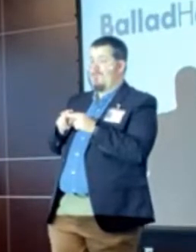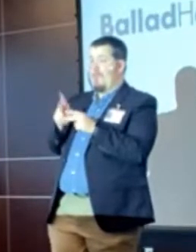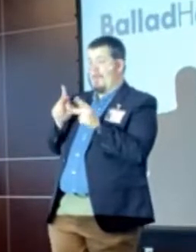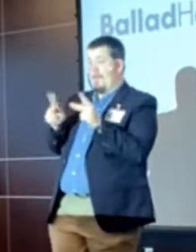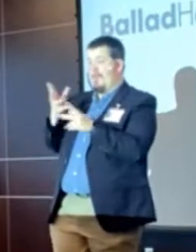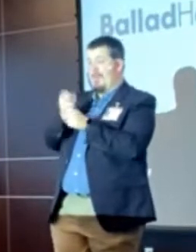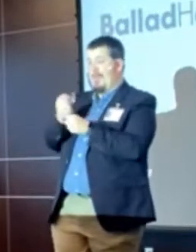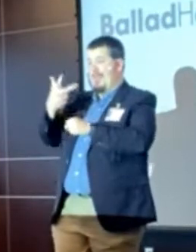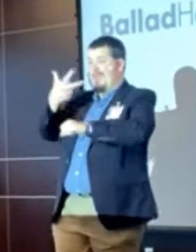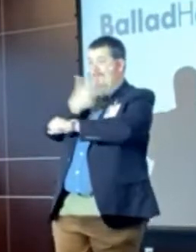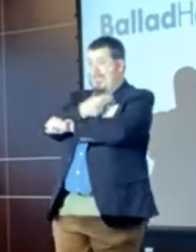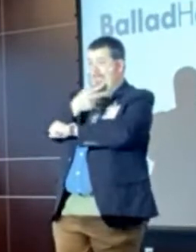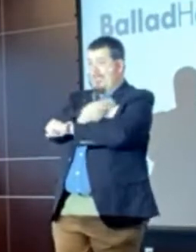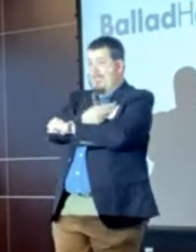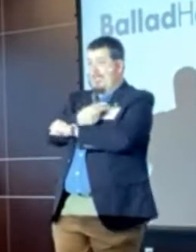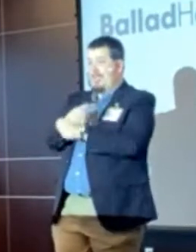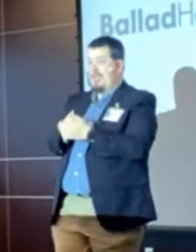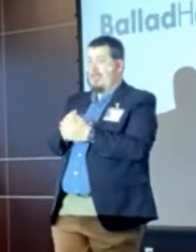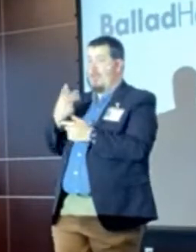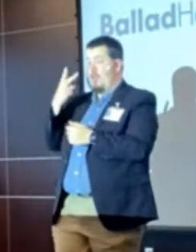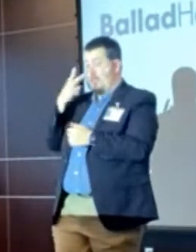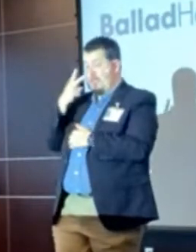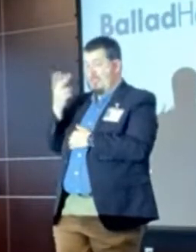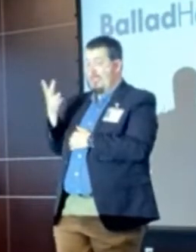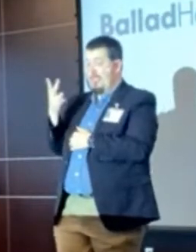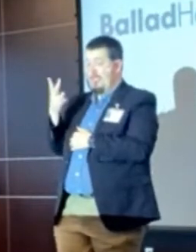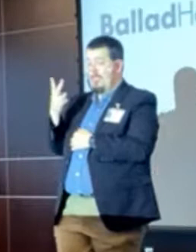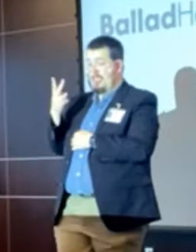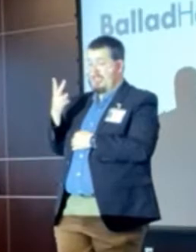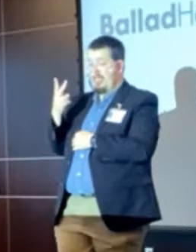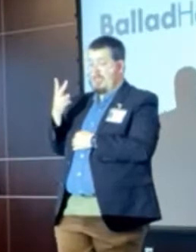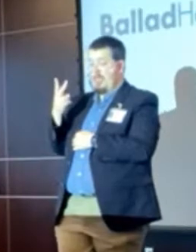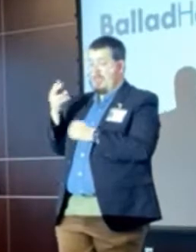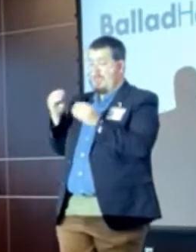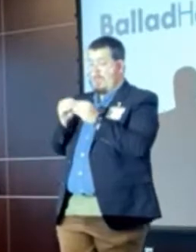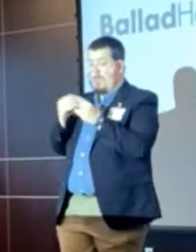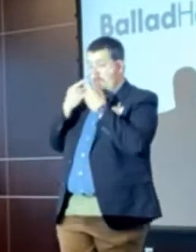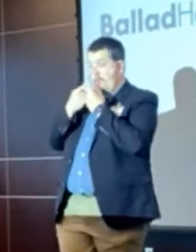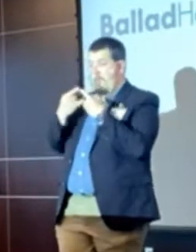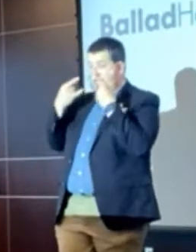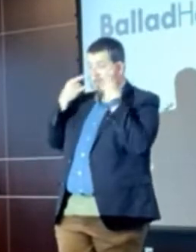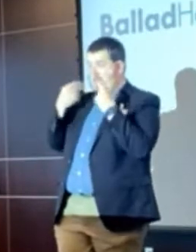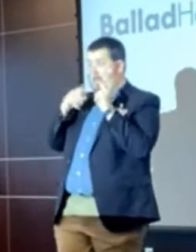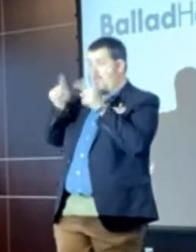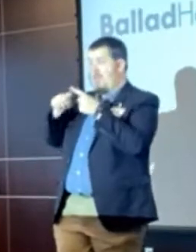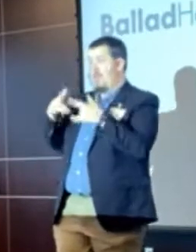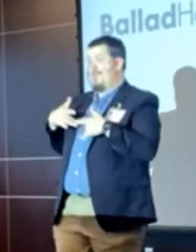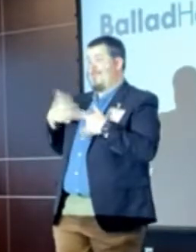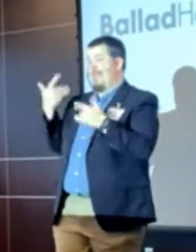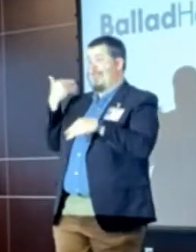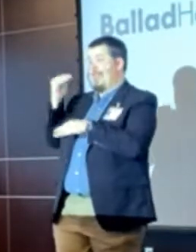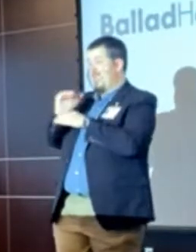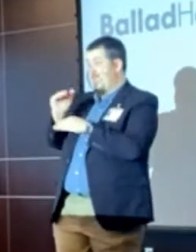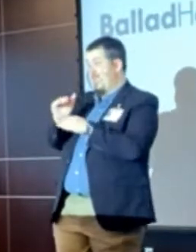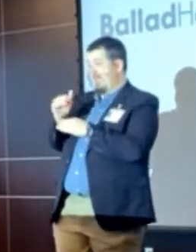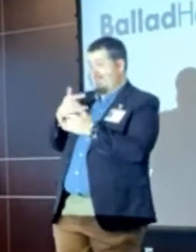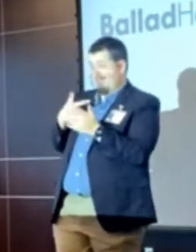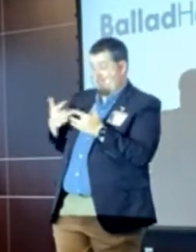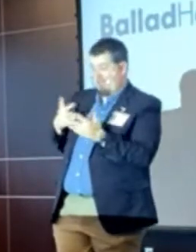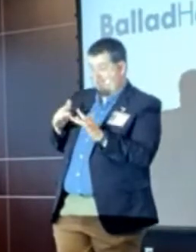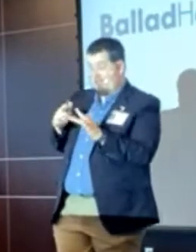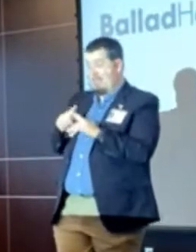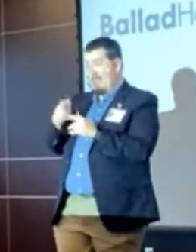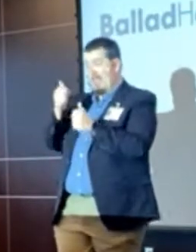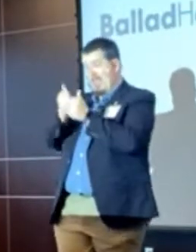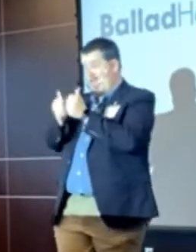people taking the vaccine. We're seeing more masking. I went to an event last night. I was so concerned about it,